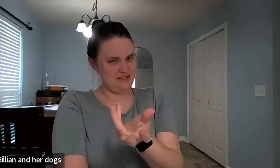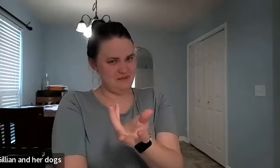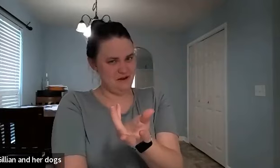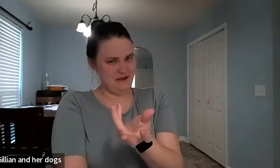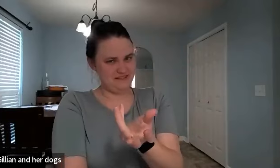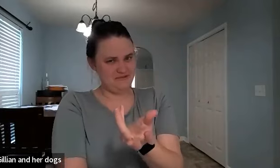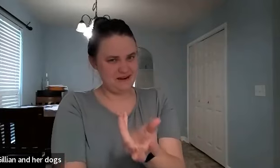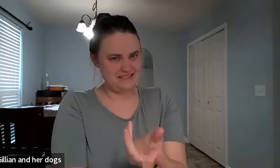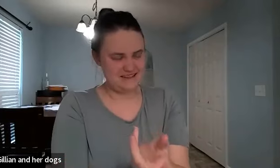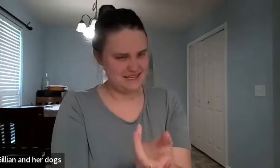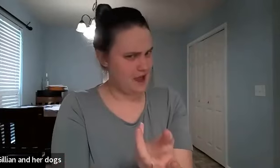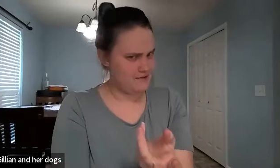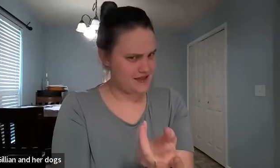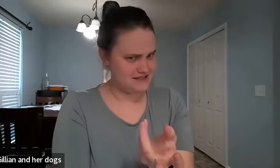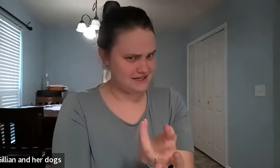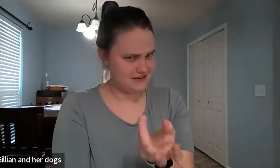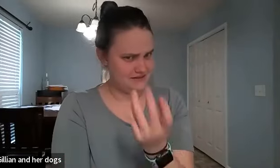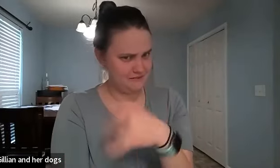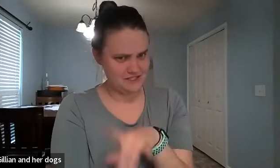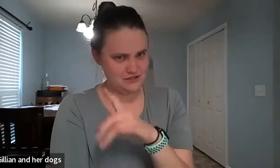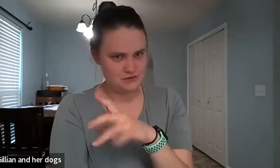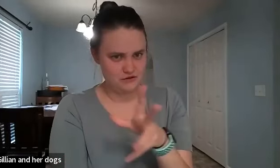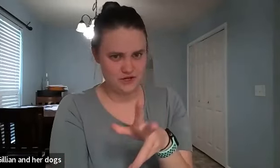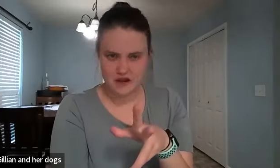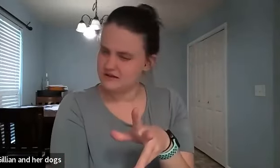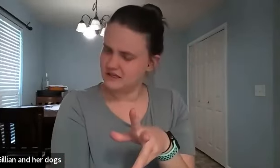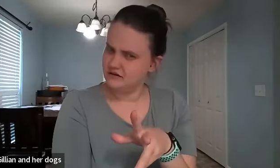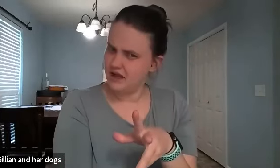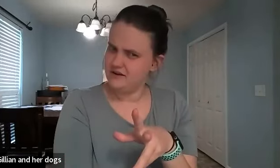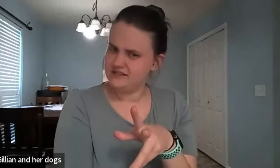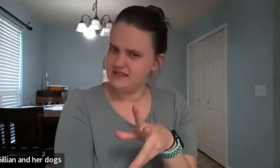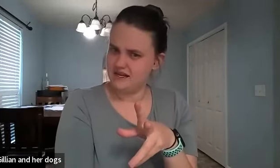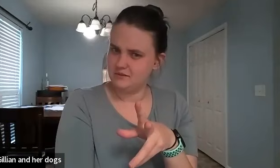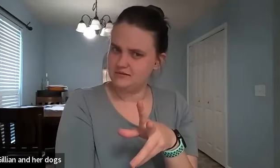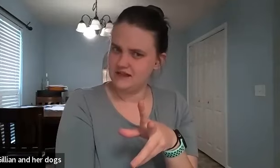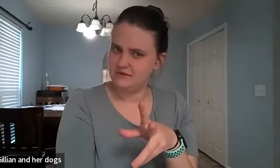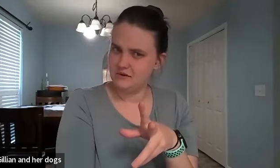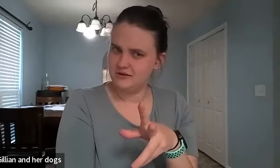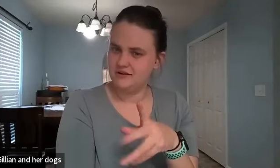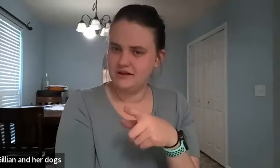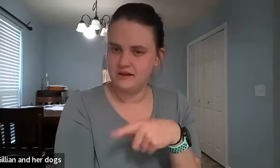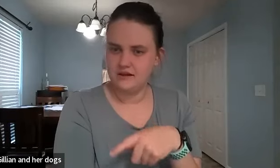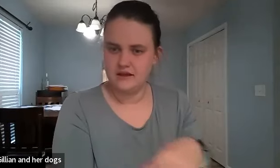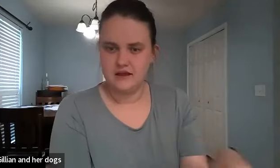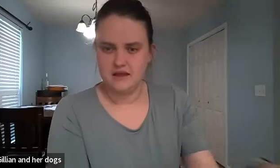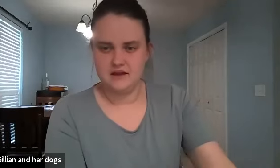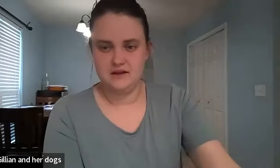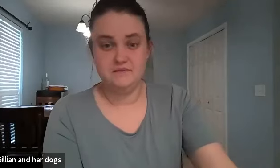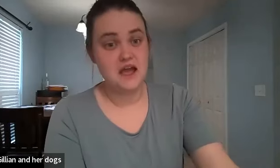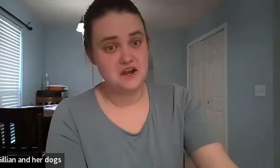talk about often. And because I was asking, like my students were like freaking out. I was like, I've not seen that animal sign before. And I know